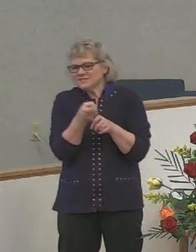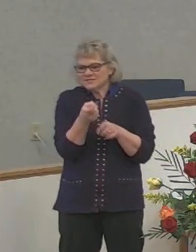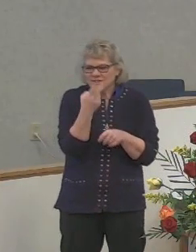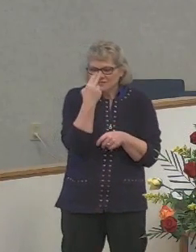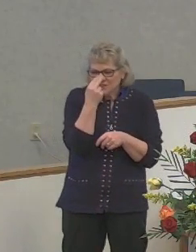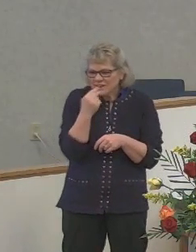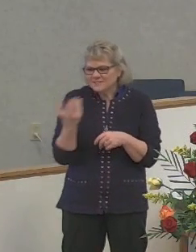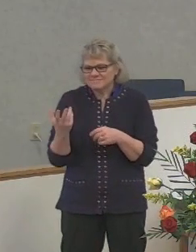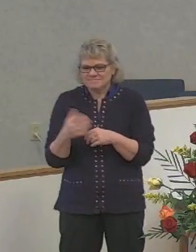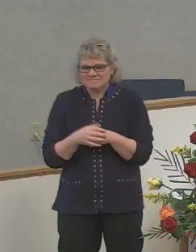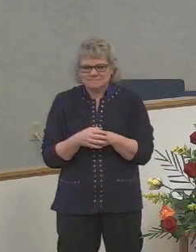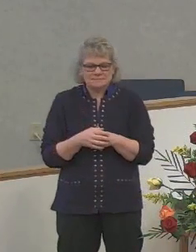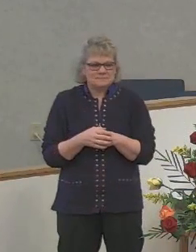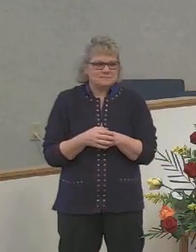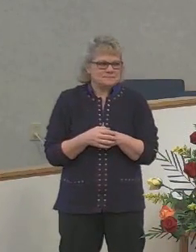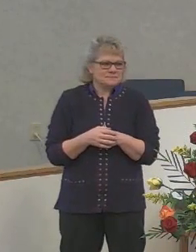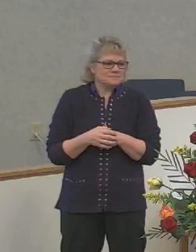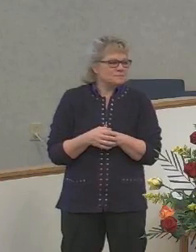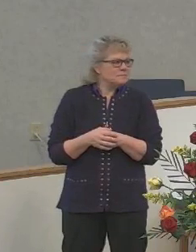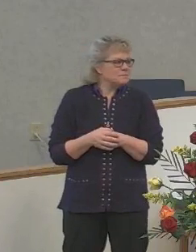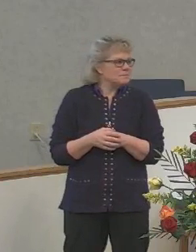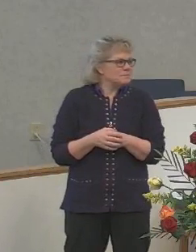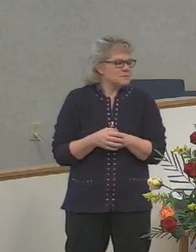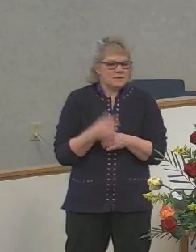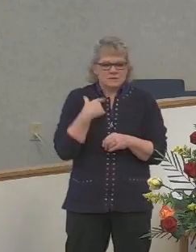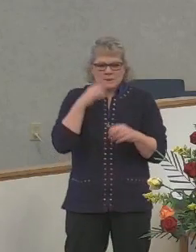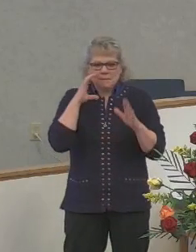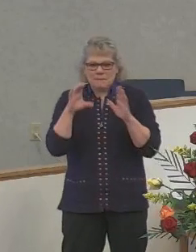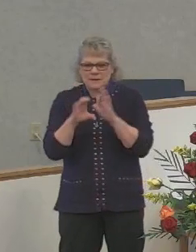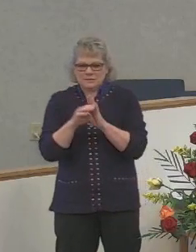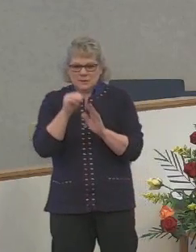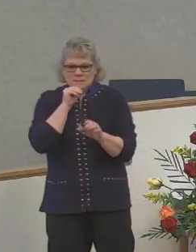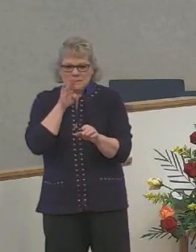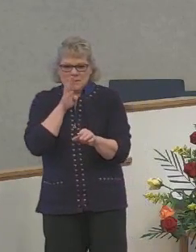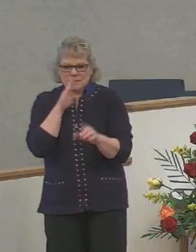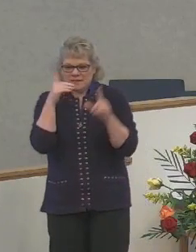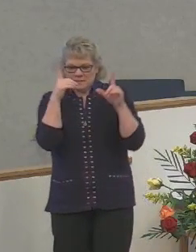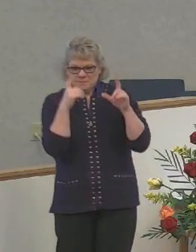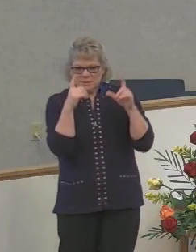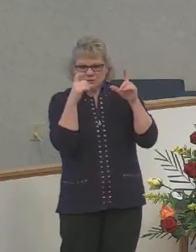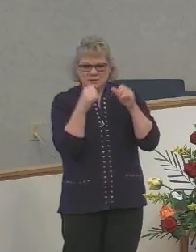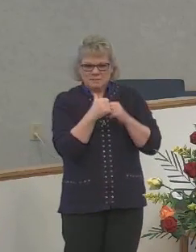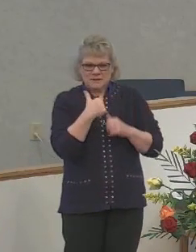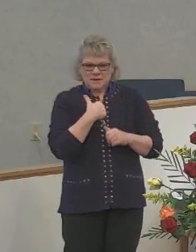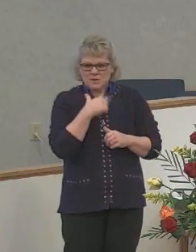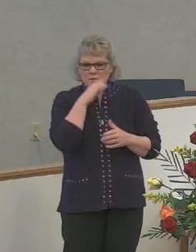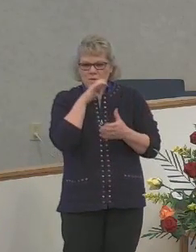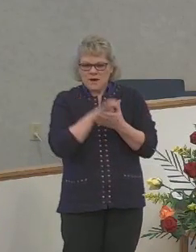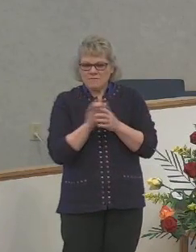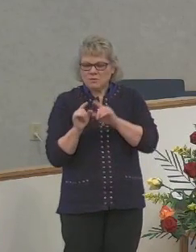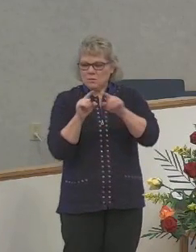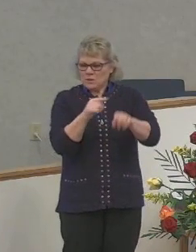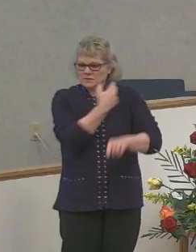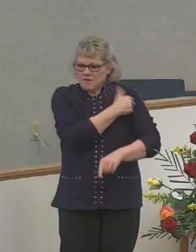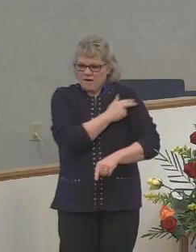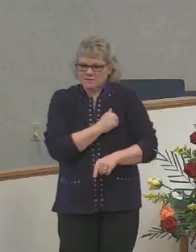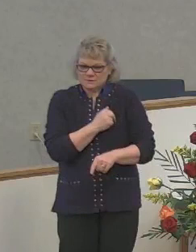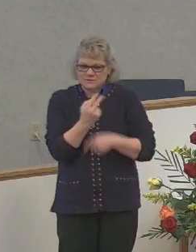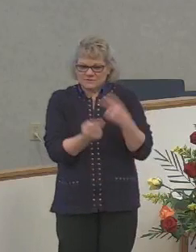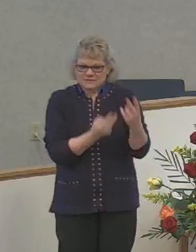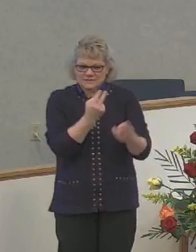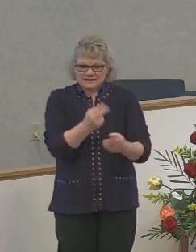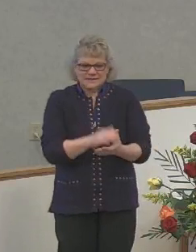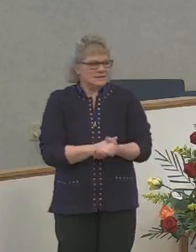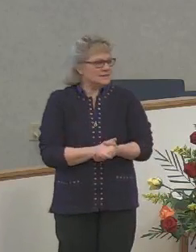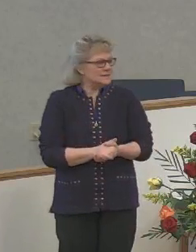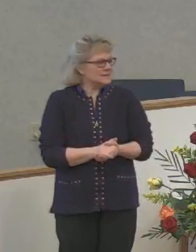fun. Matter of fact, there's a picture that Mary Beth took when my wife and I went to the hospital to visit